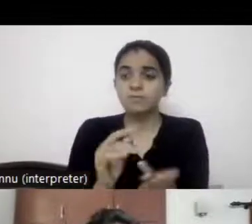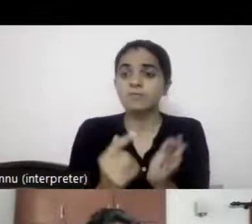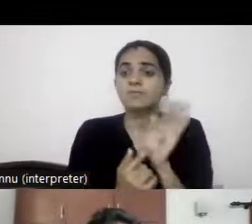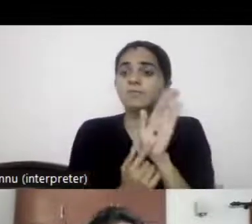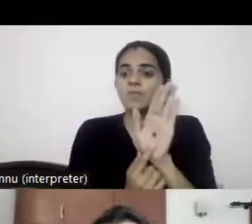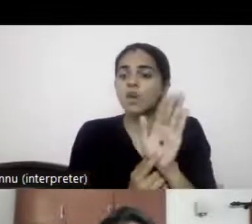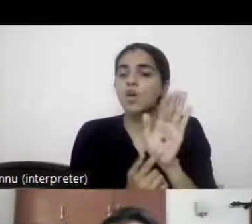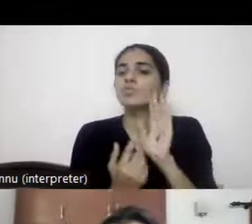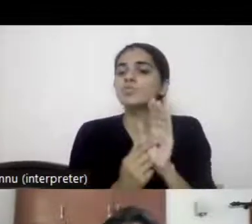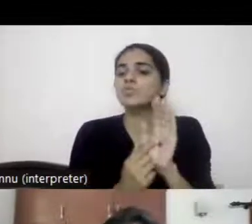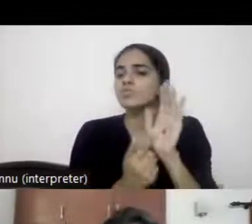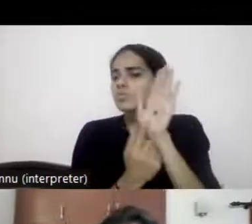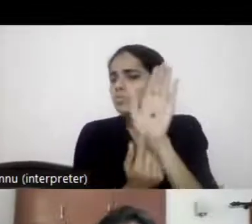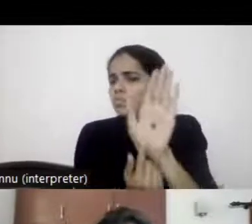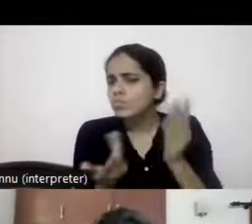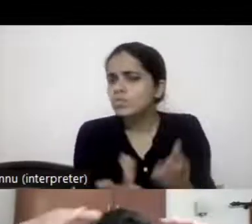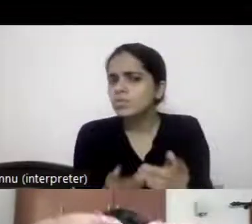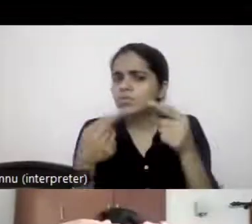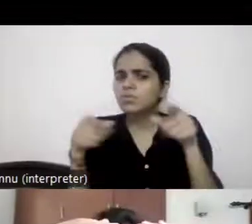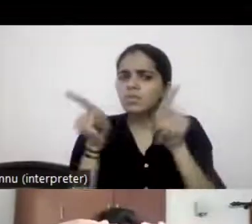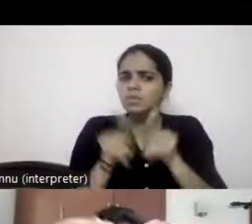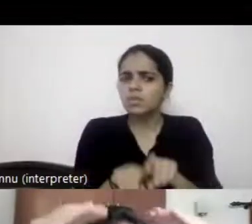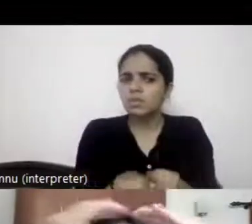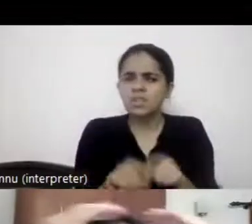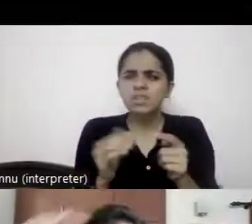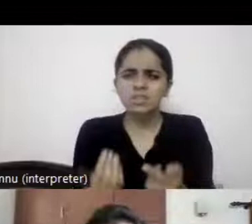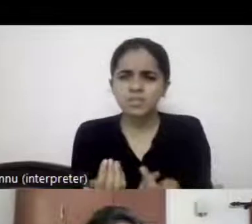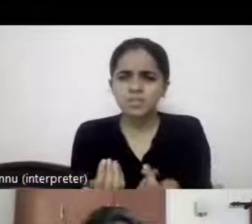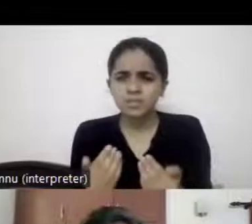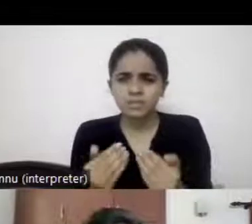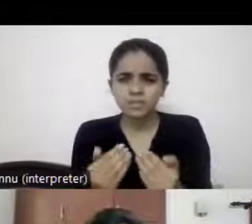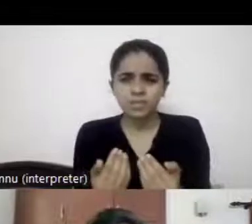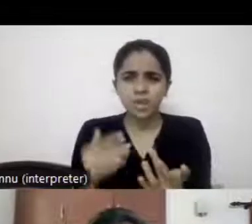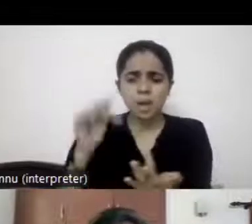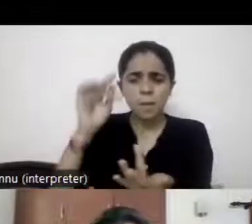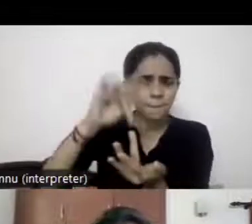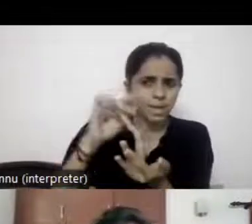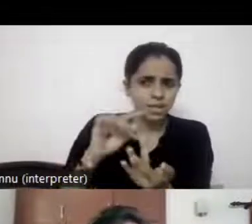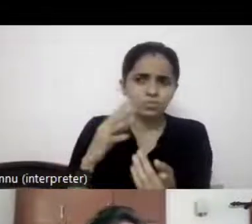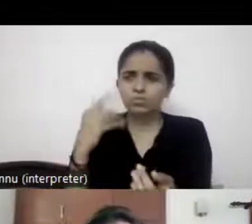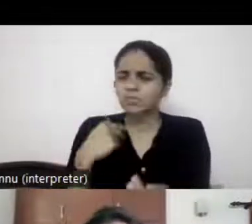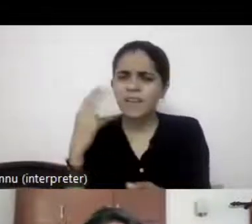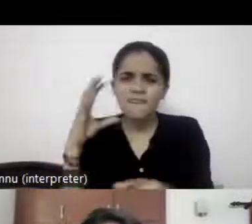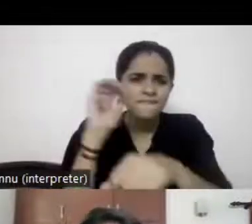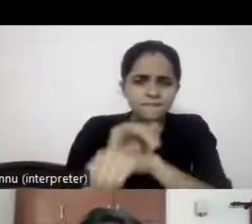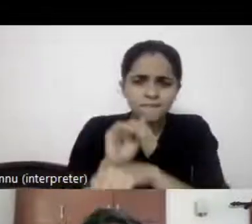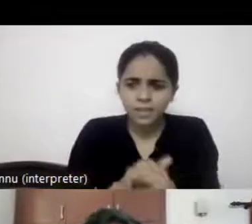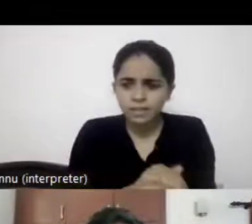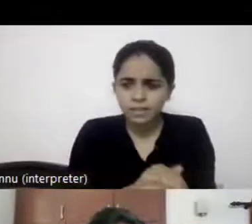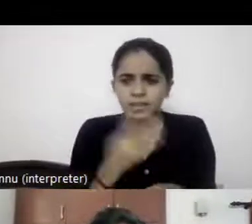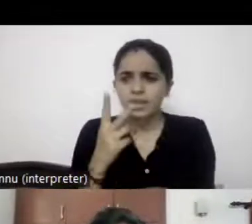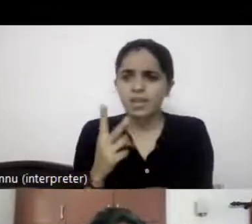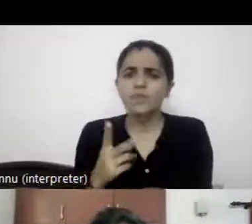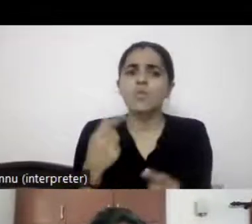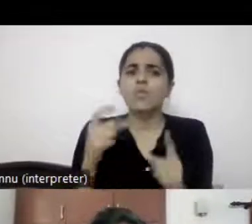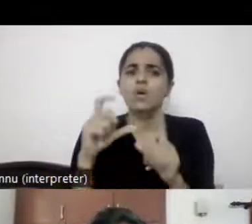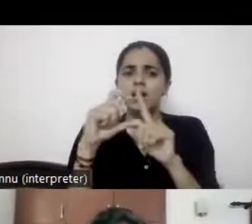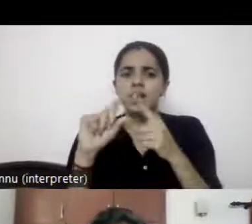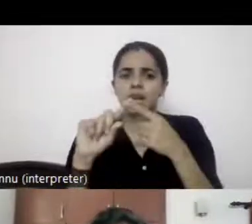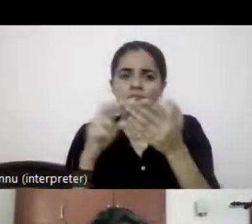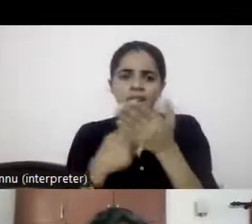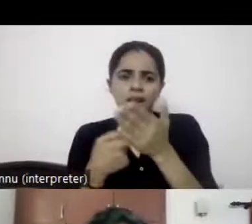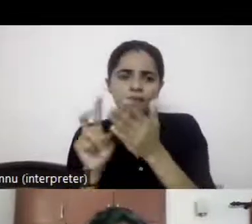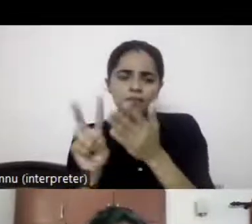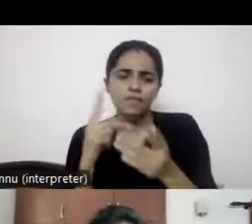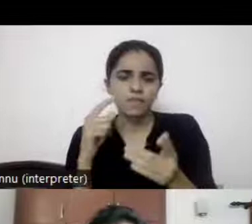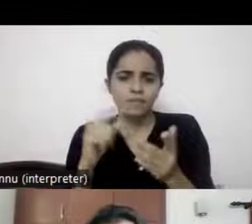tyranny. Whoever would not confine into the bell would be seen as a deviant.